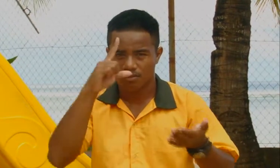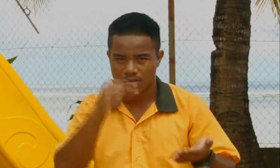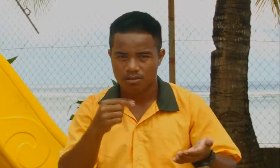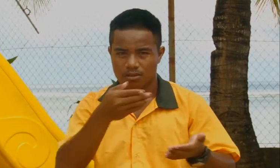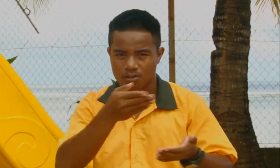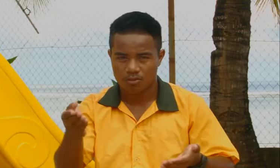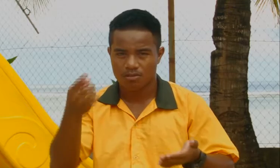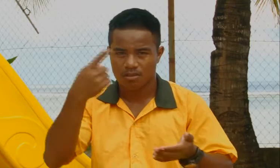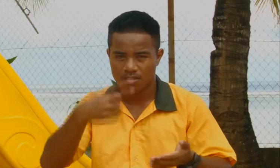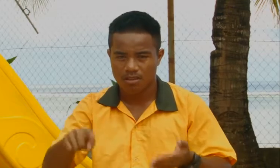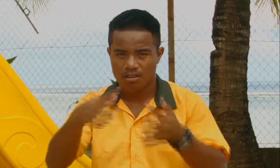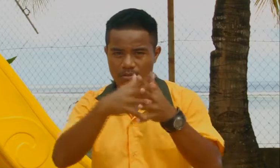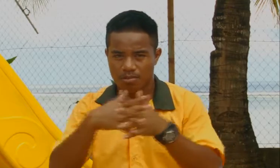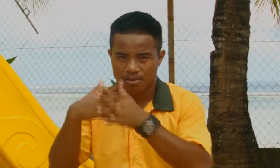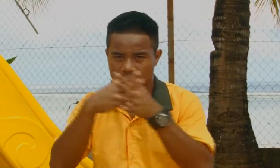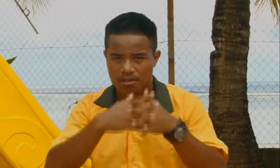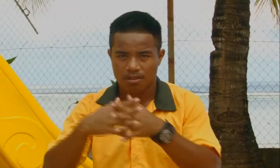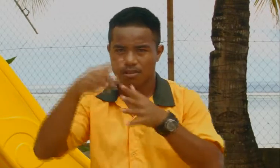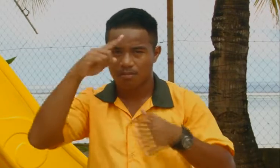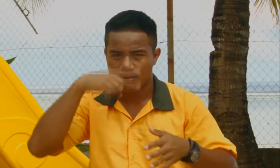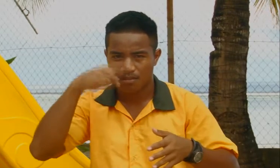How can you and the American people help us?